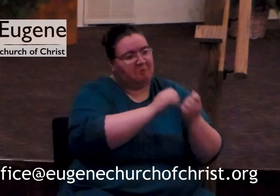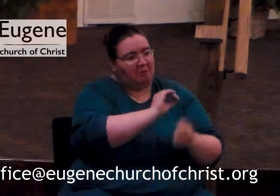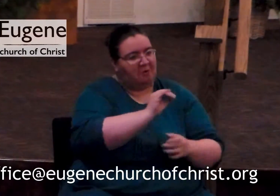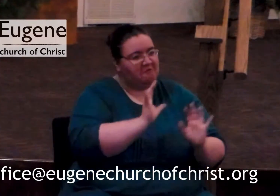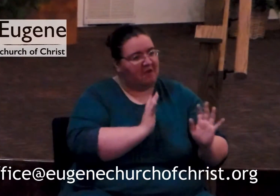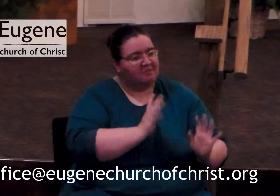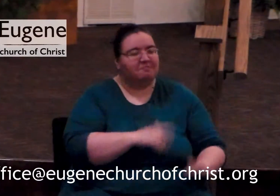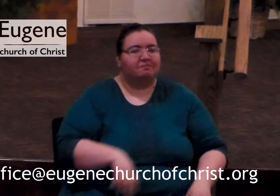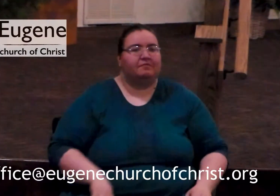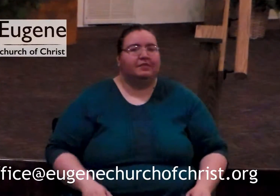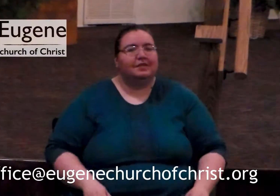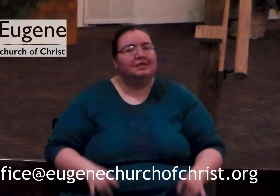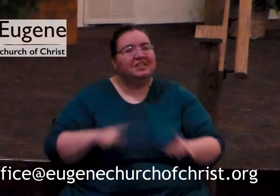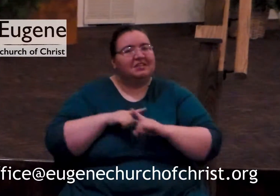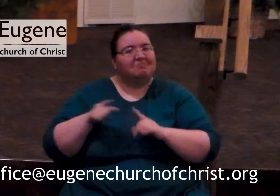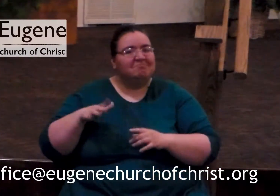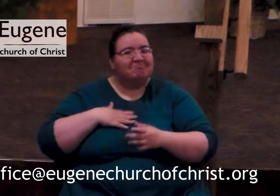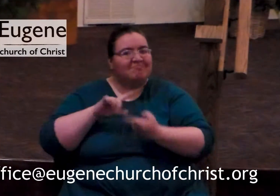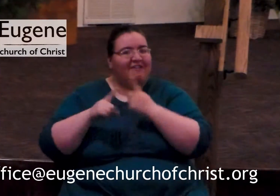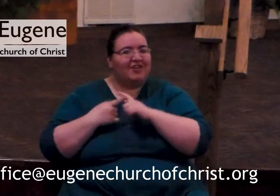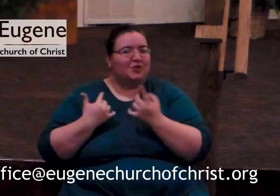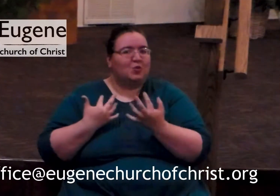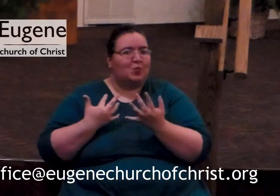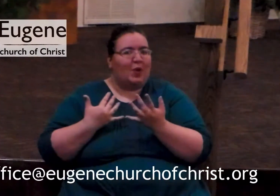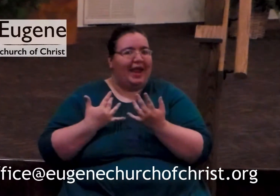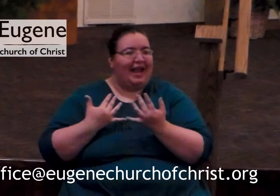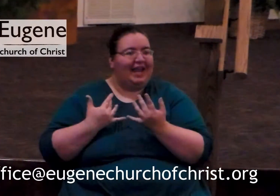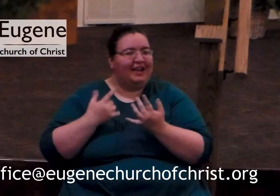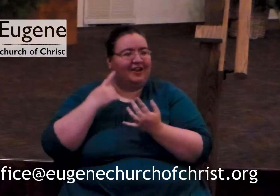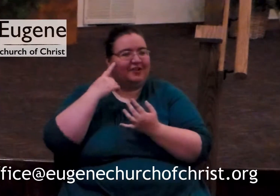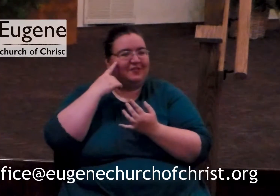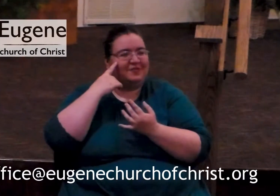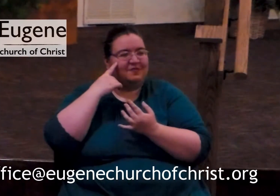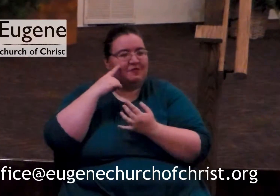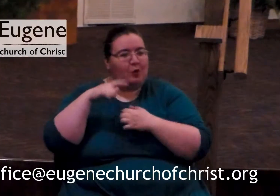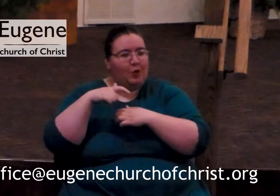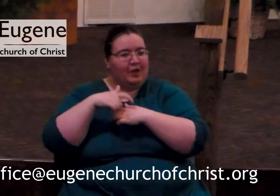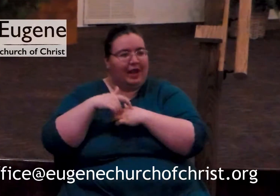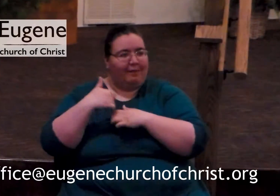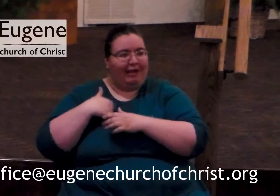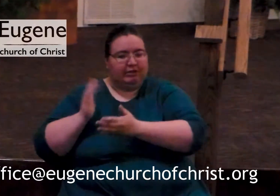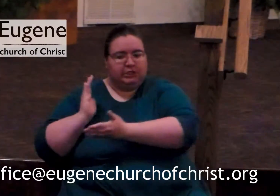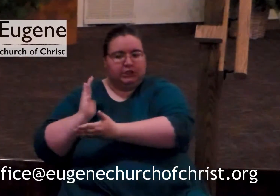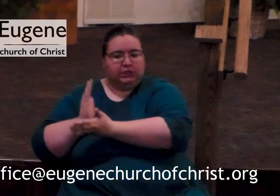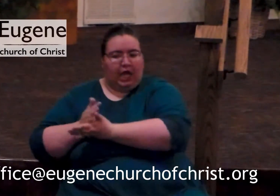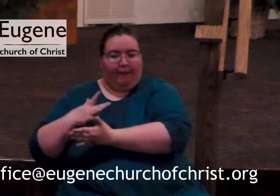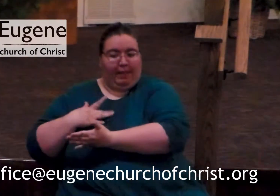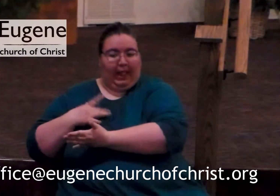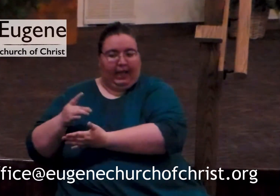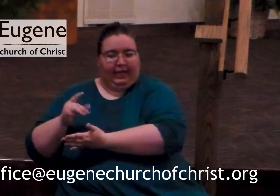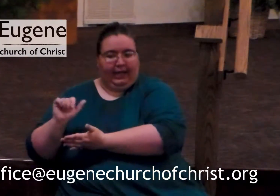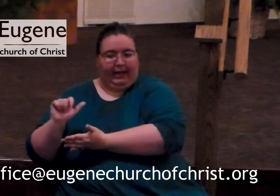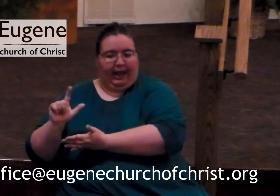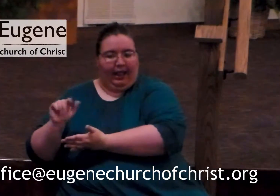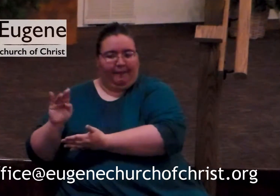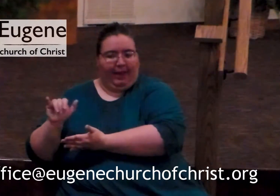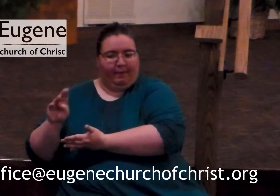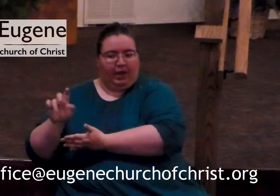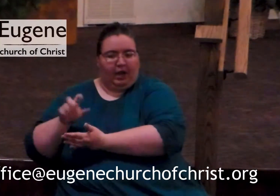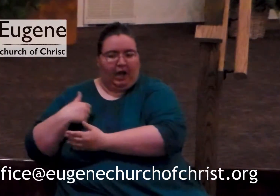But he's waiting for that moment where I stop liking that team and start liking this team, and I just don't see that coming. And